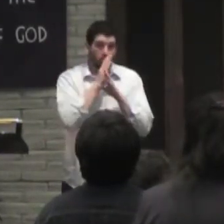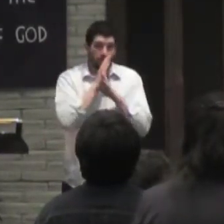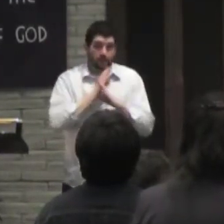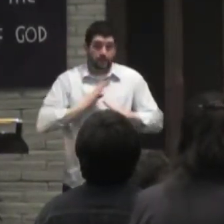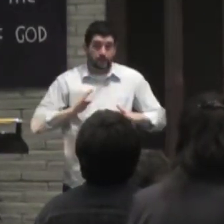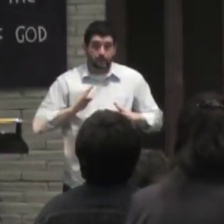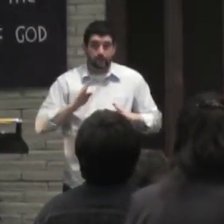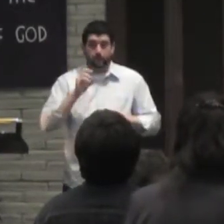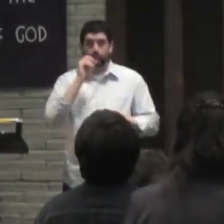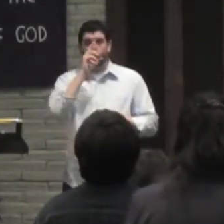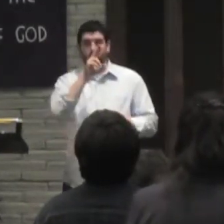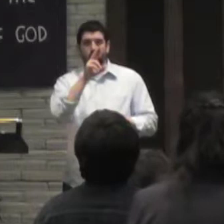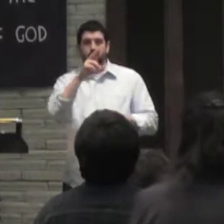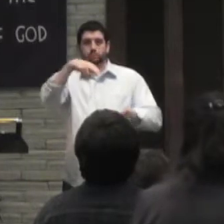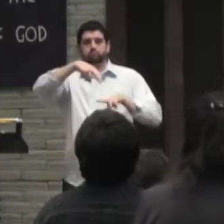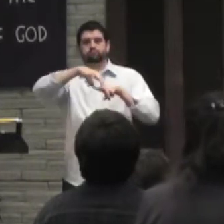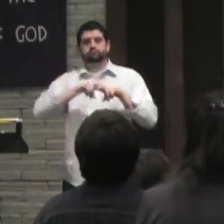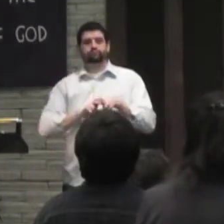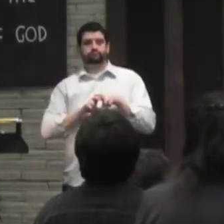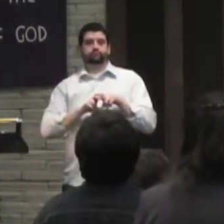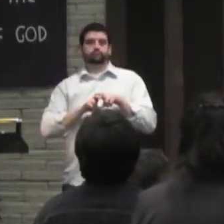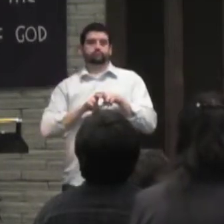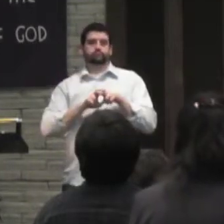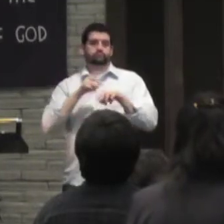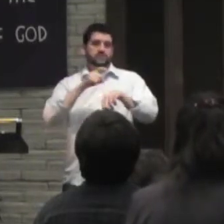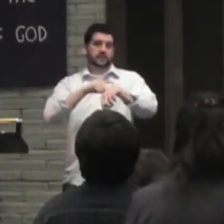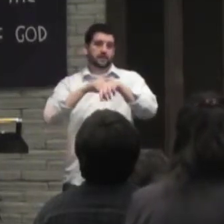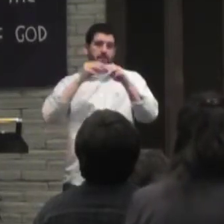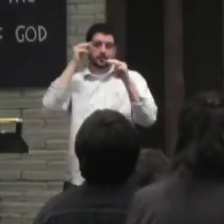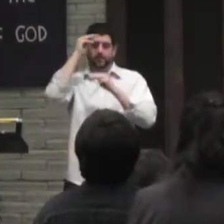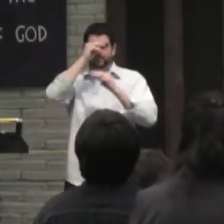quietly or go back to your seats for a